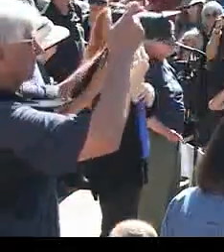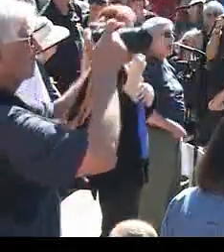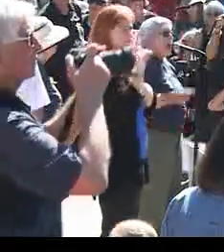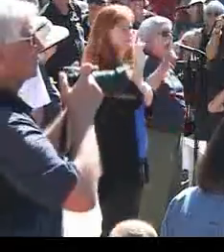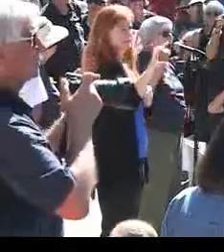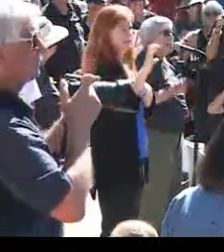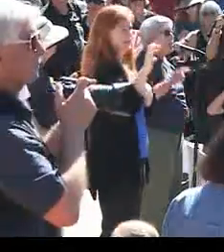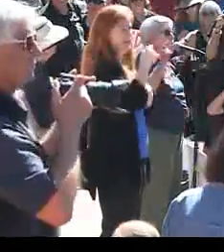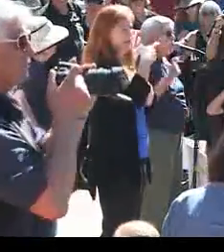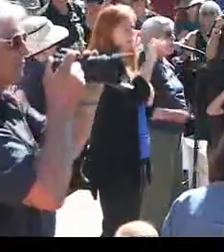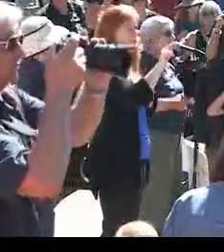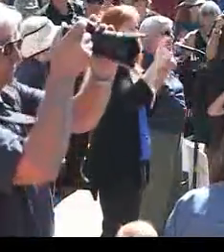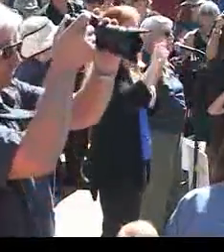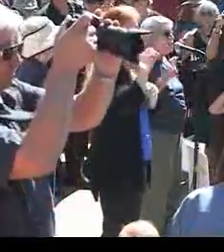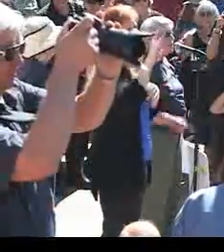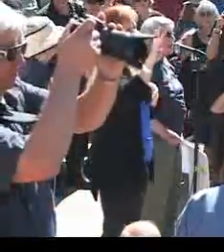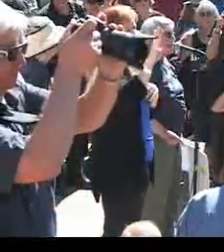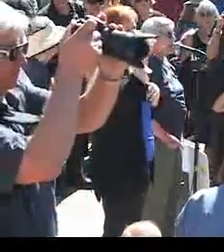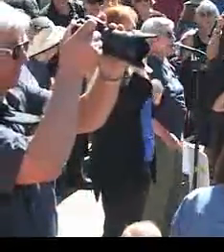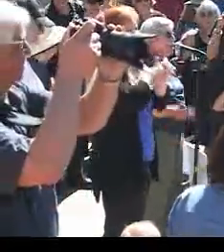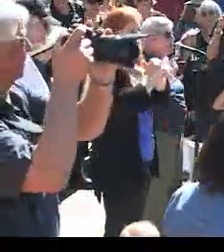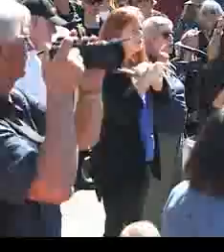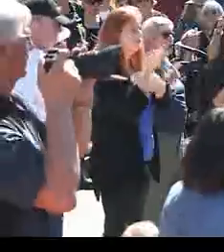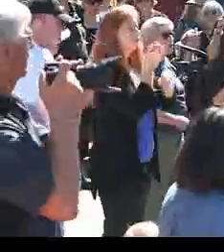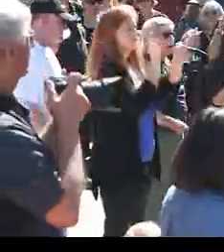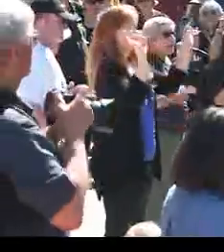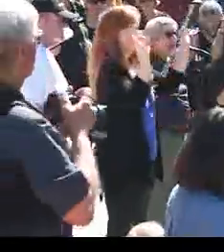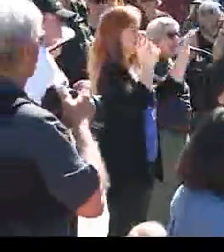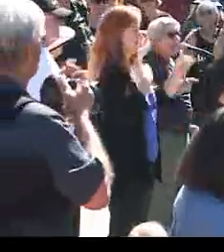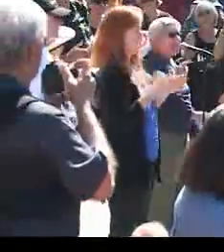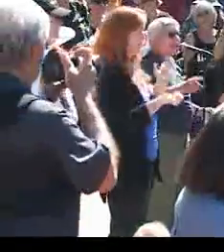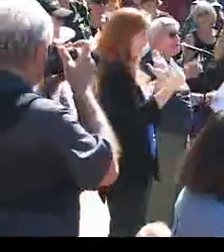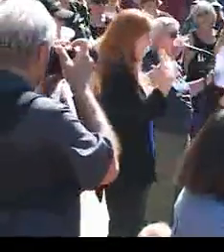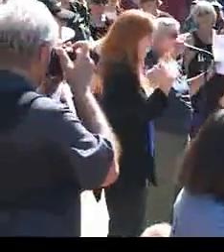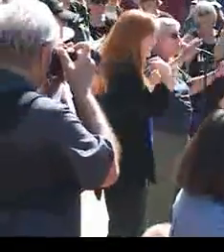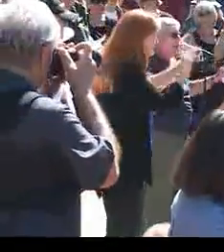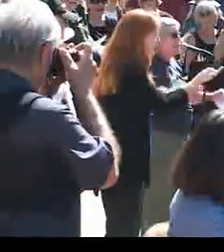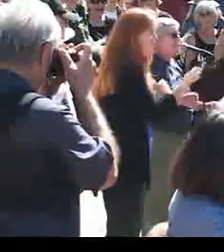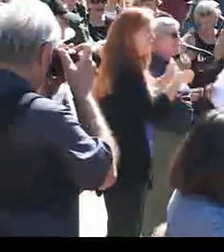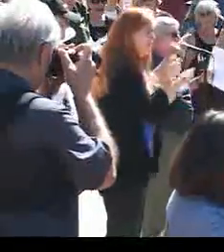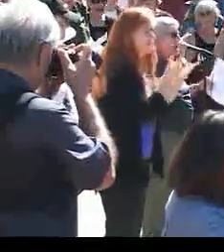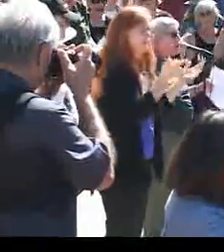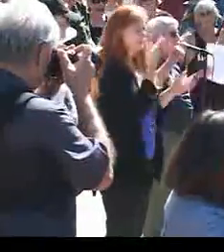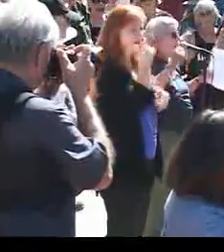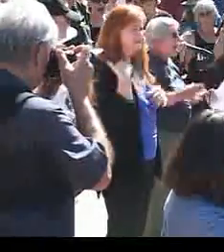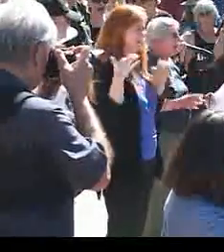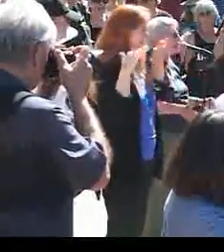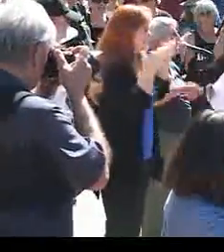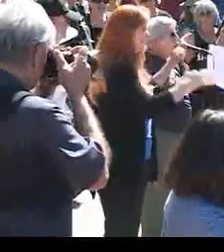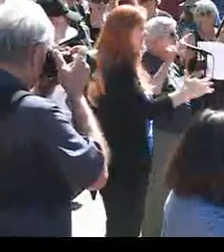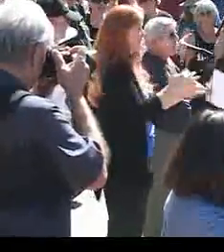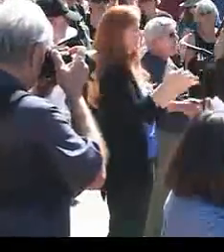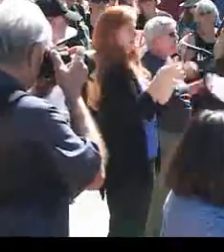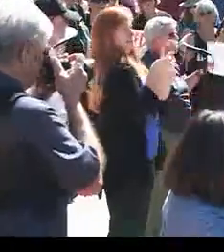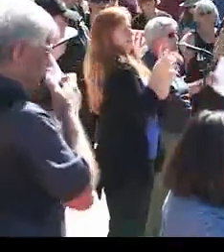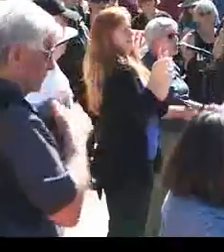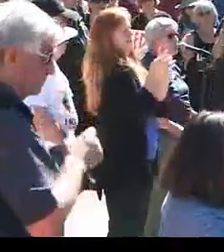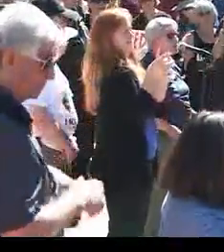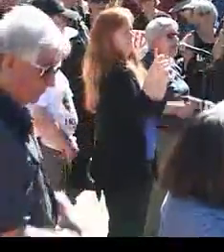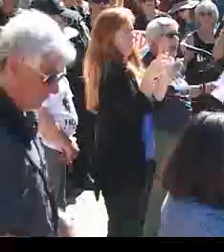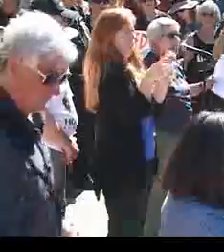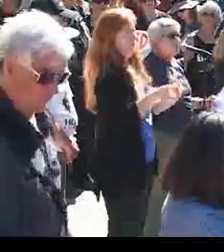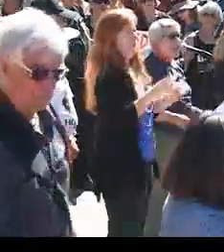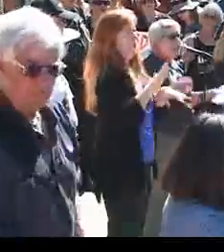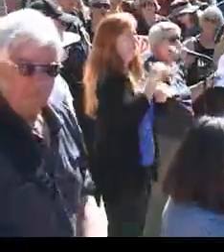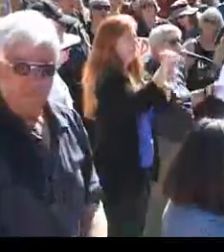freedom. I'm enumerating these things because we get these protests as sound bites on the evening